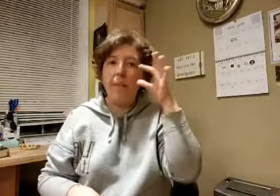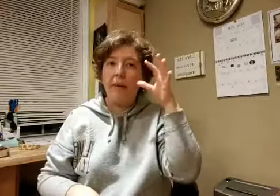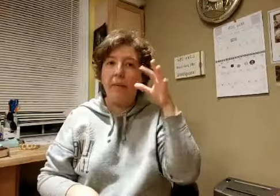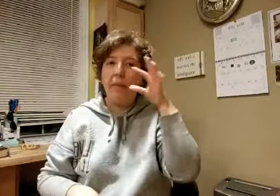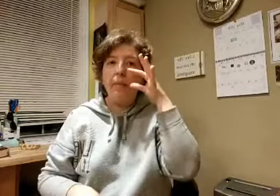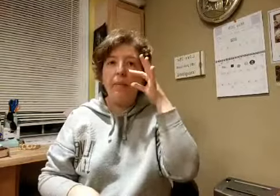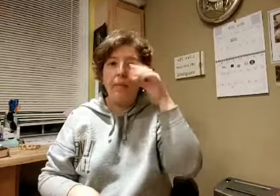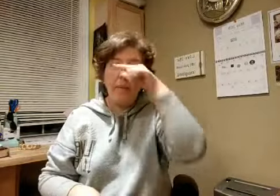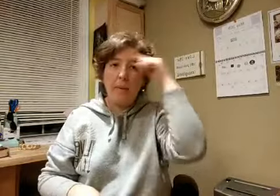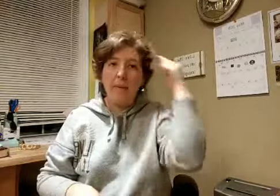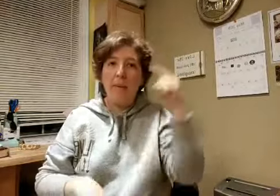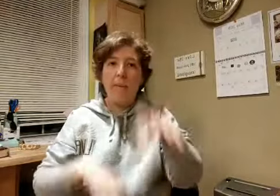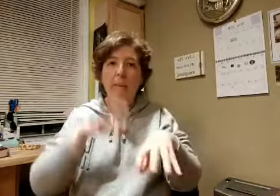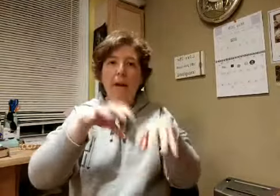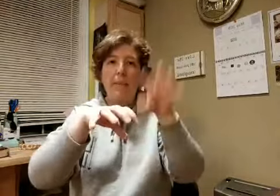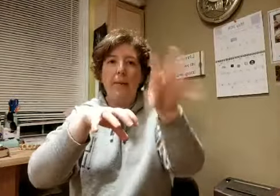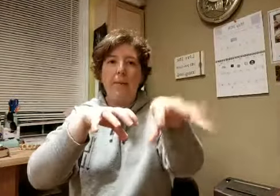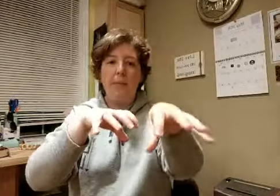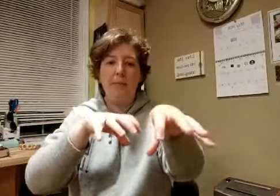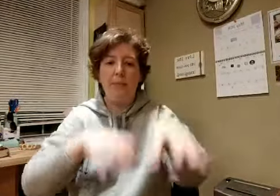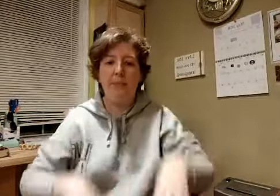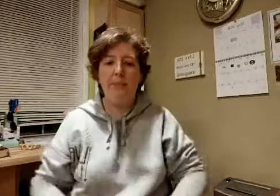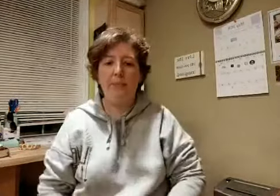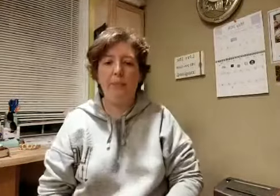panther. Black Panther.